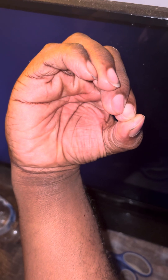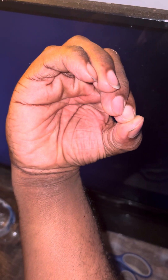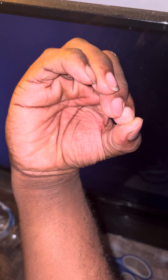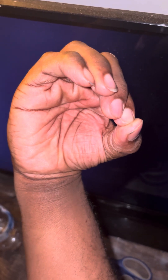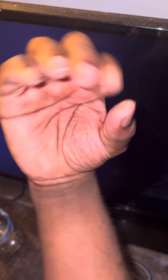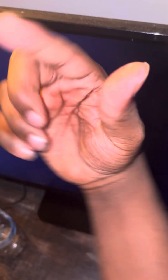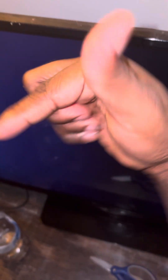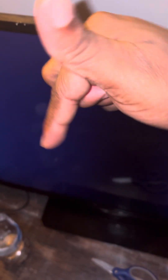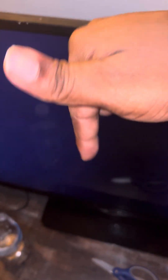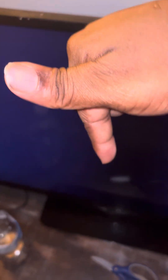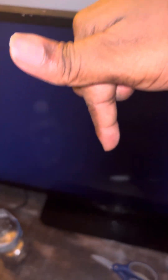Octopus.